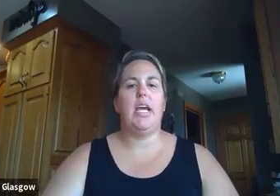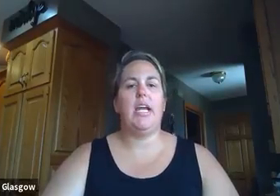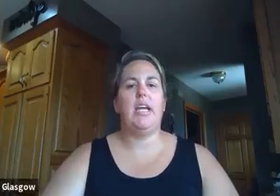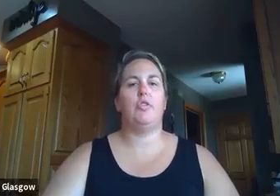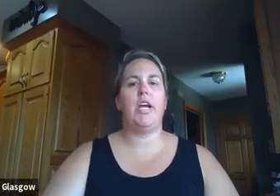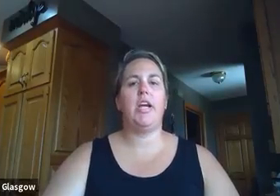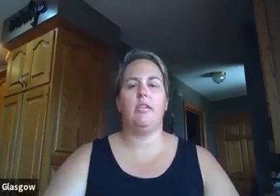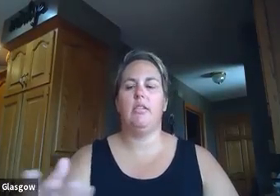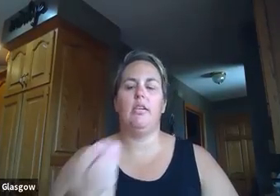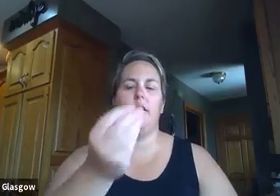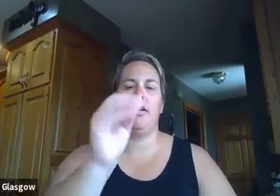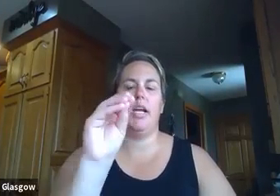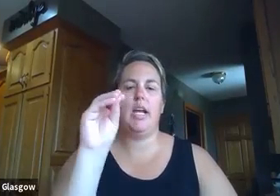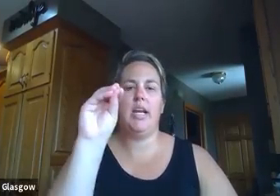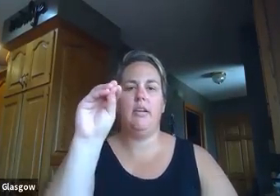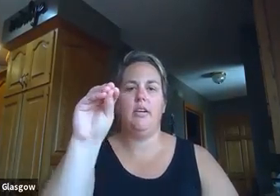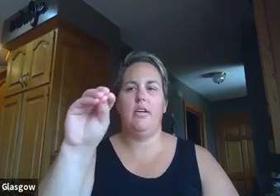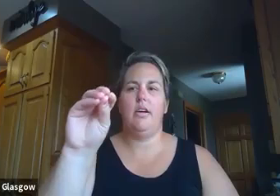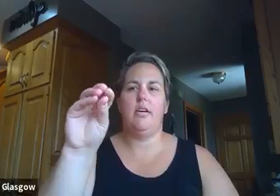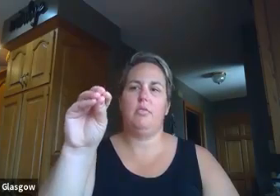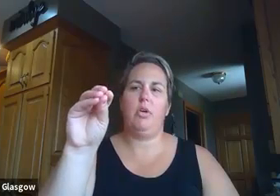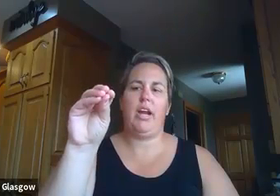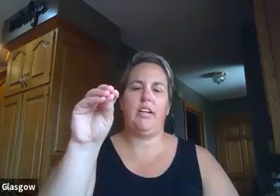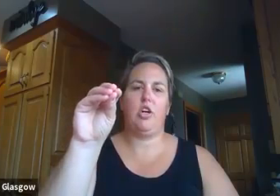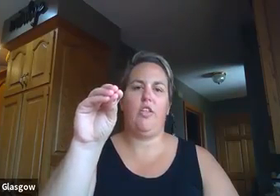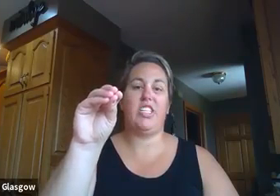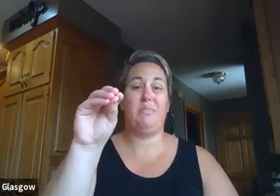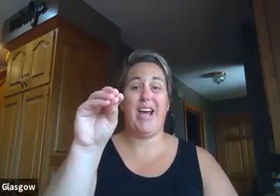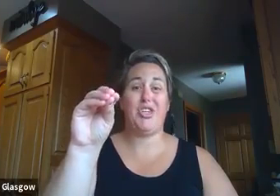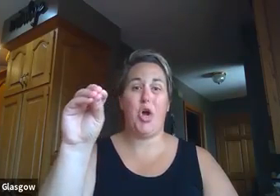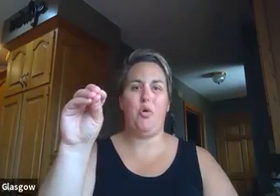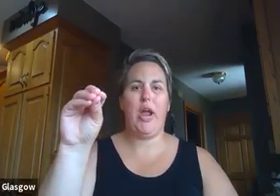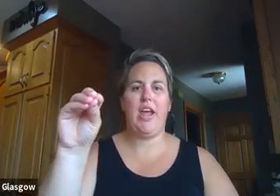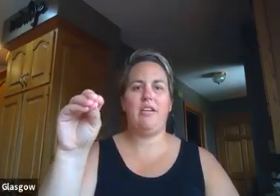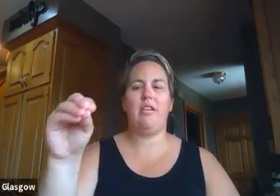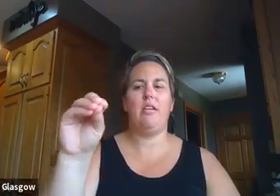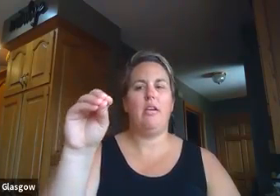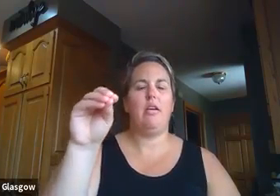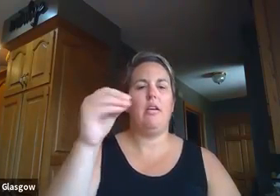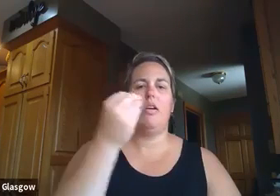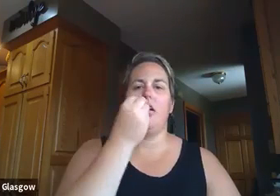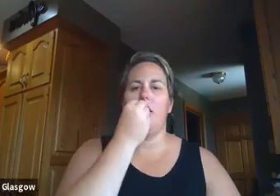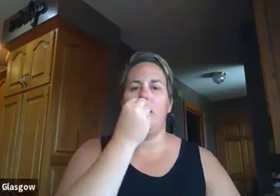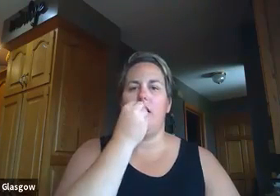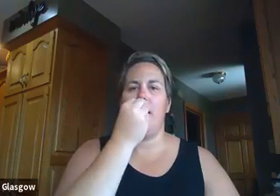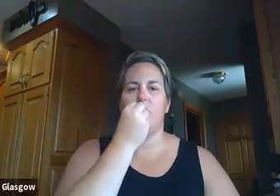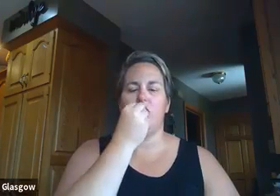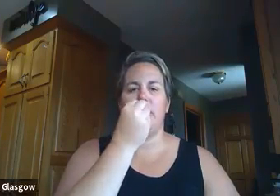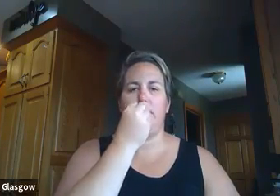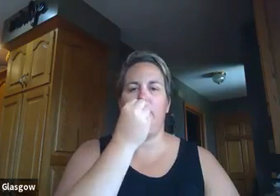Eat and drink. Eat is what we kind of call the smashed O hand. And it's just like putting